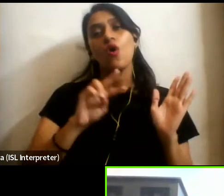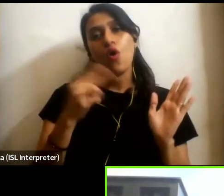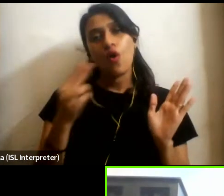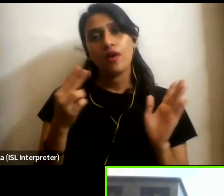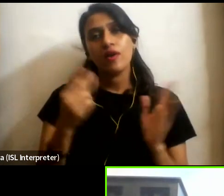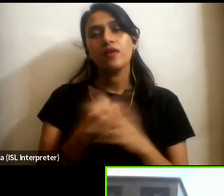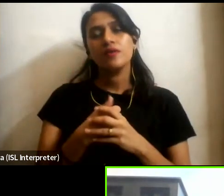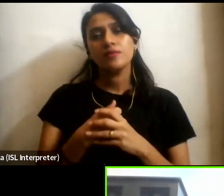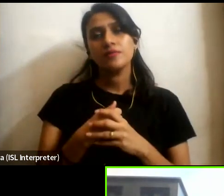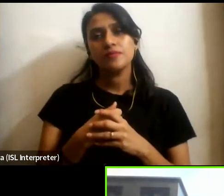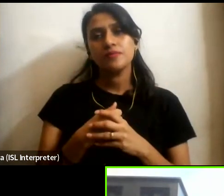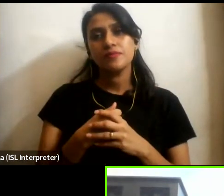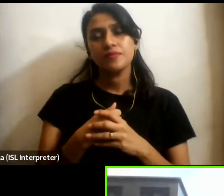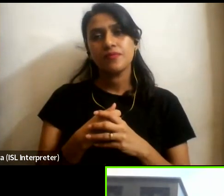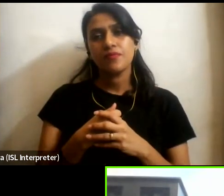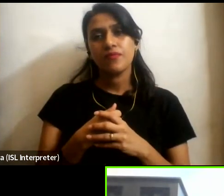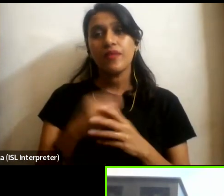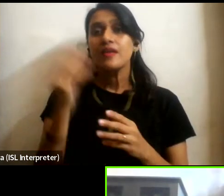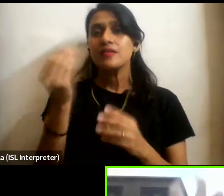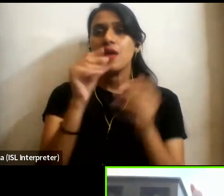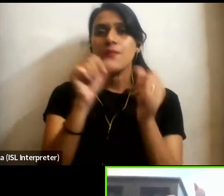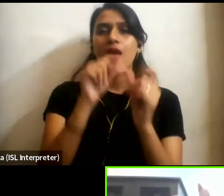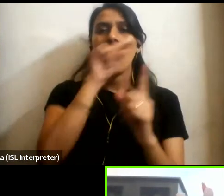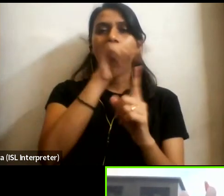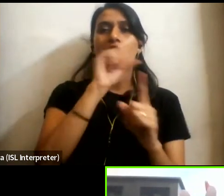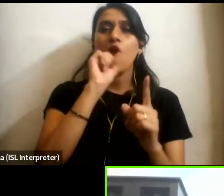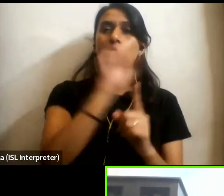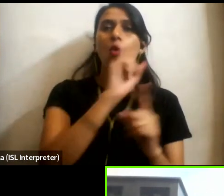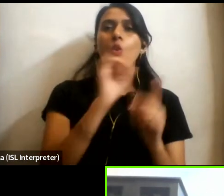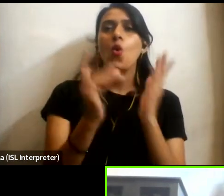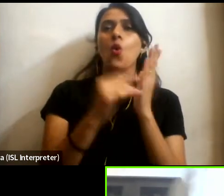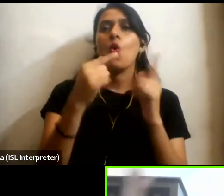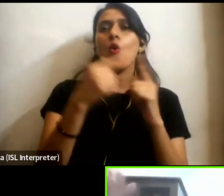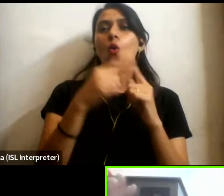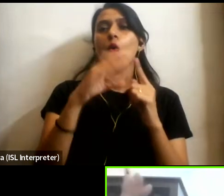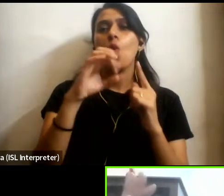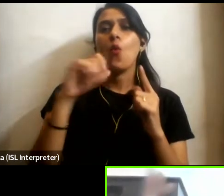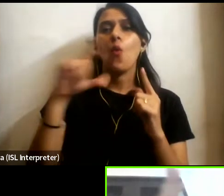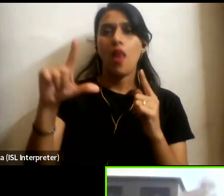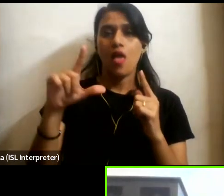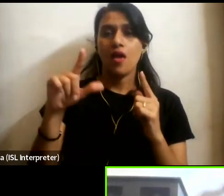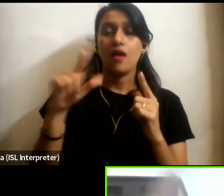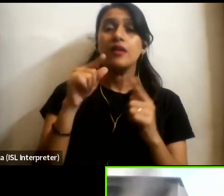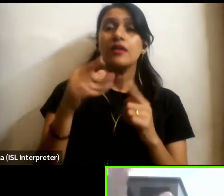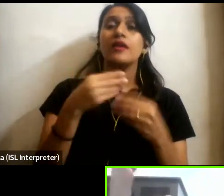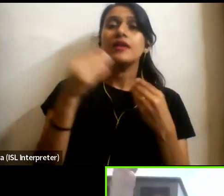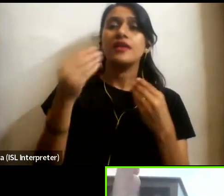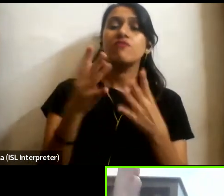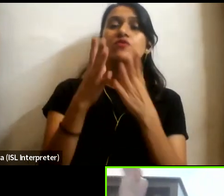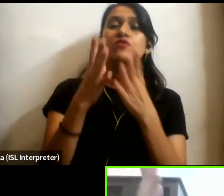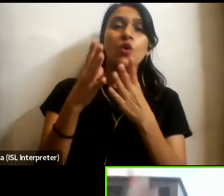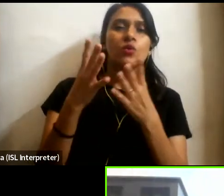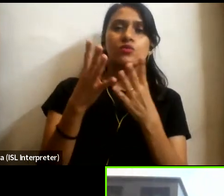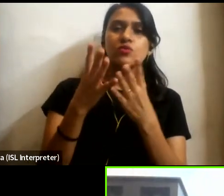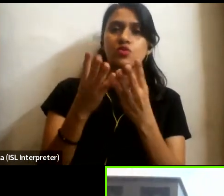on bringing in some AI driven tools on scheduling of cases as a solution to some of the issues that we have discussed